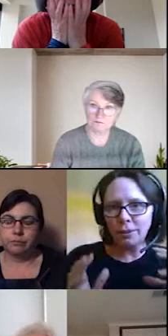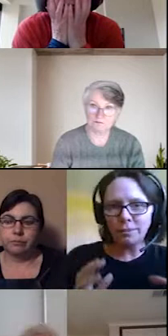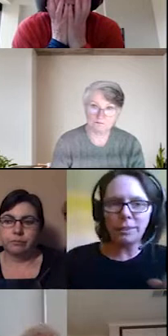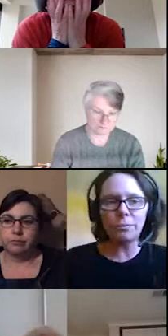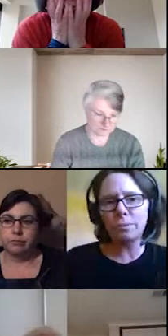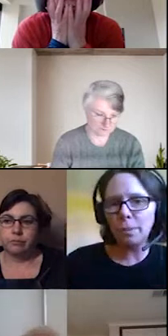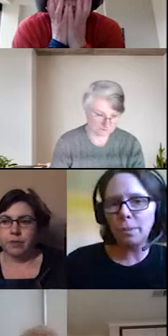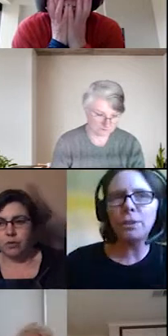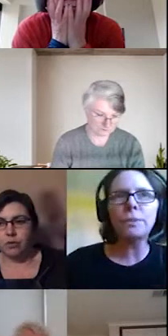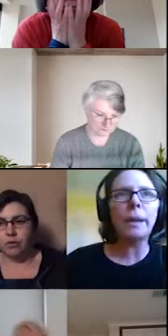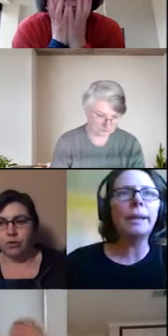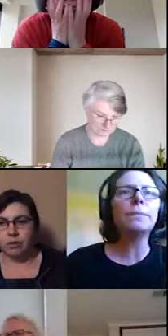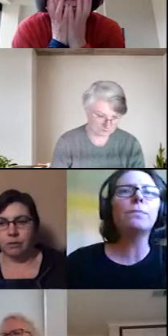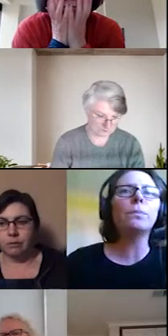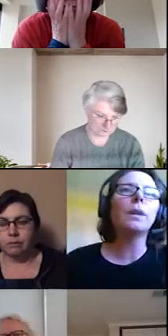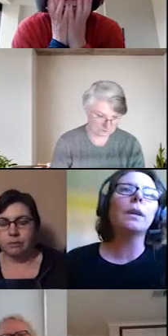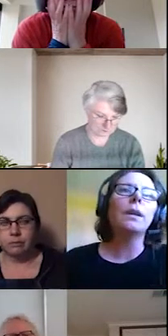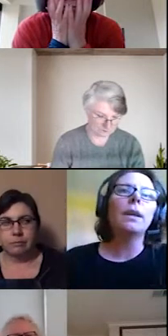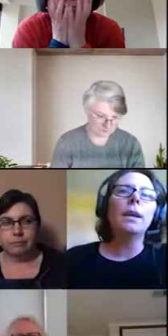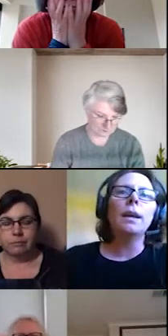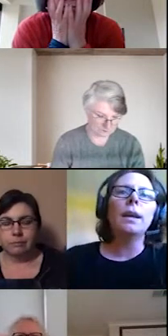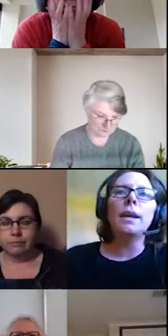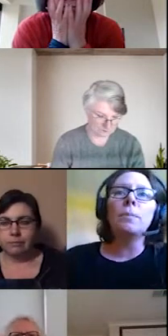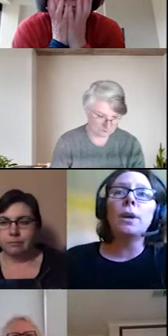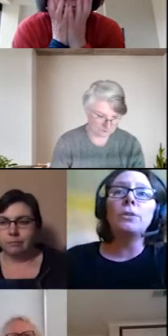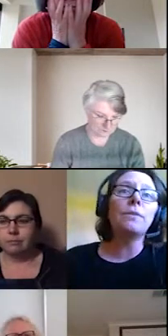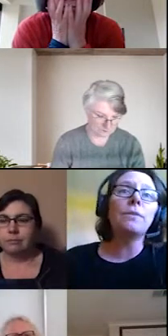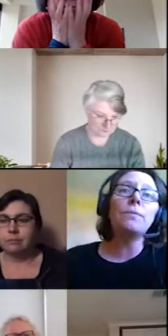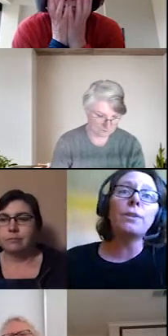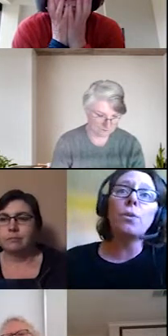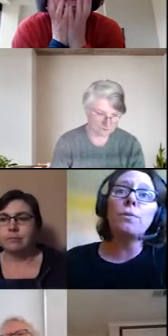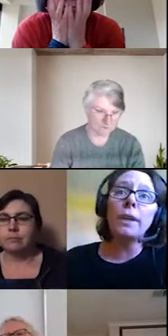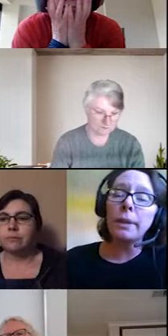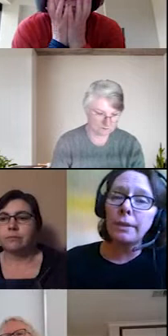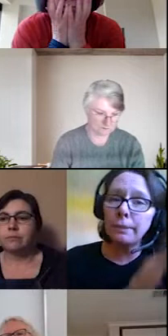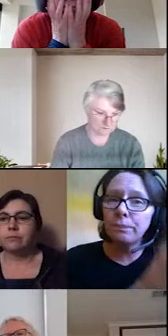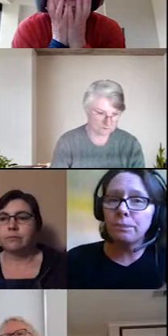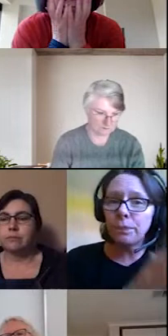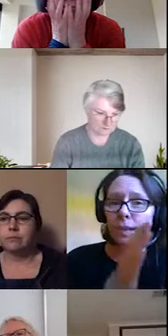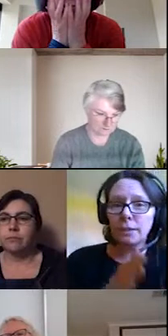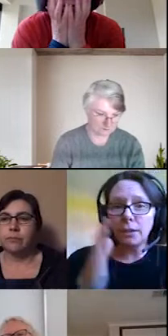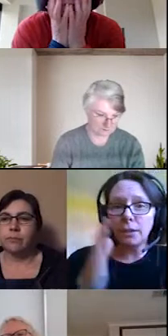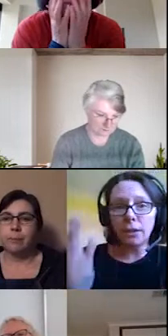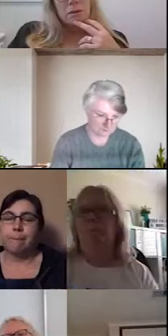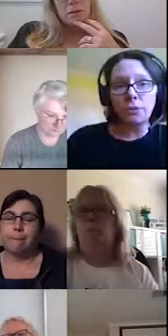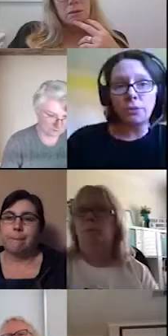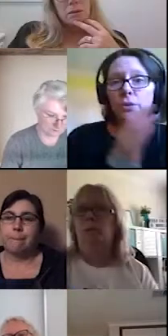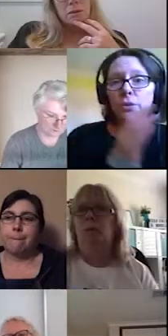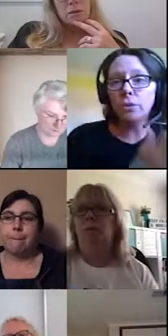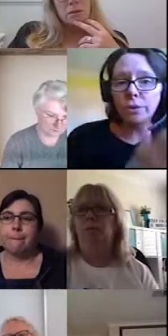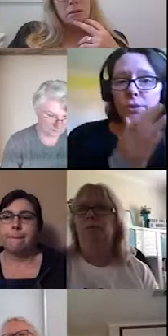can keep remembering to use my hands. I do try and focus on core vocabulary that I can